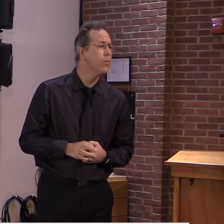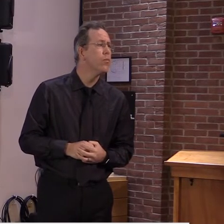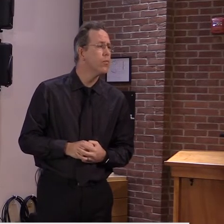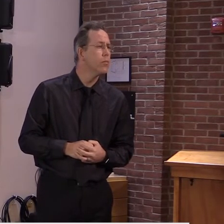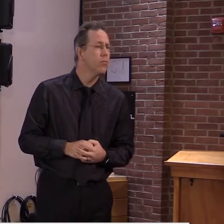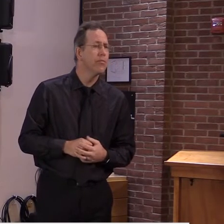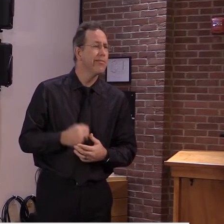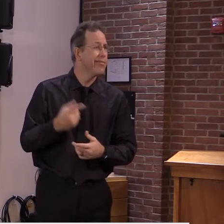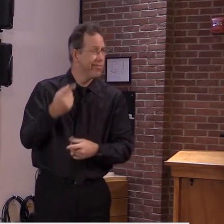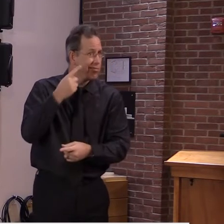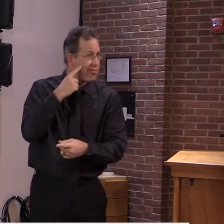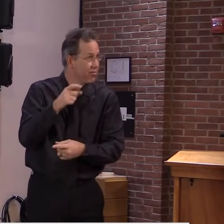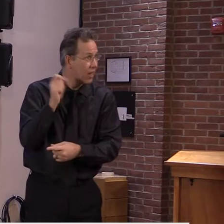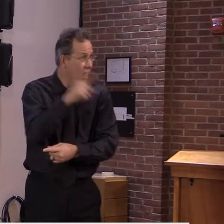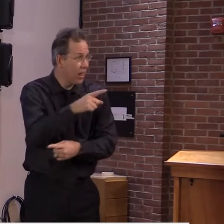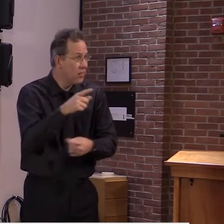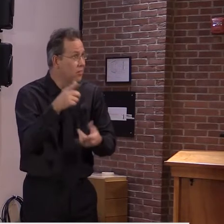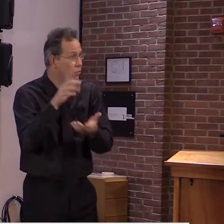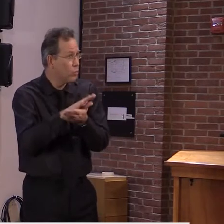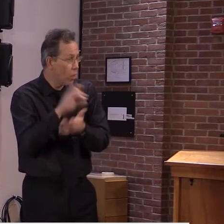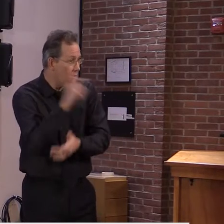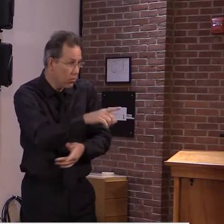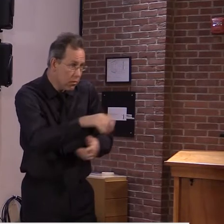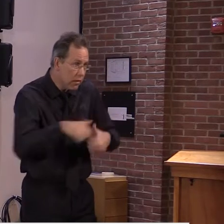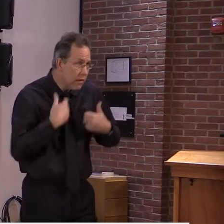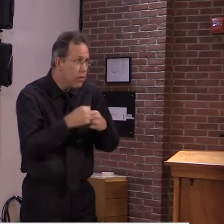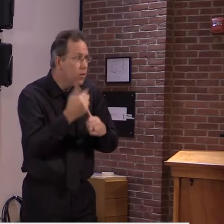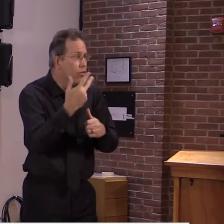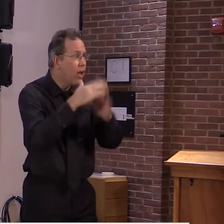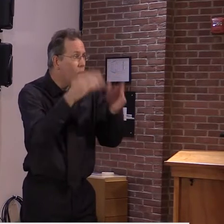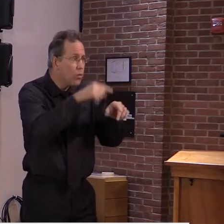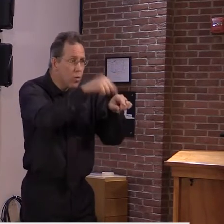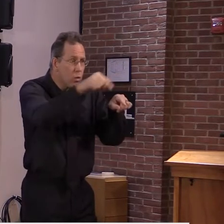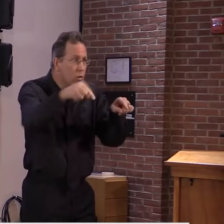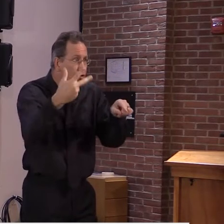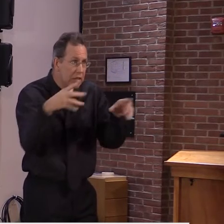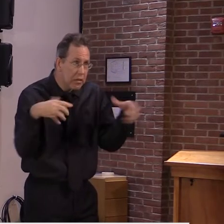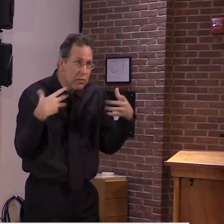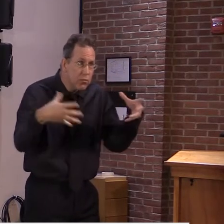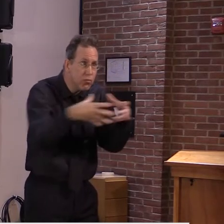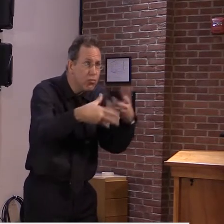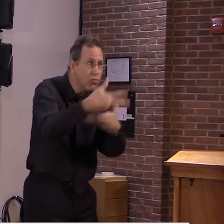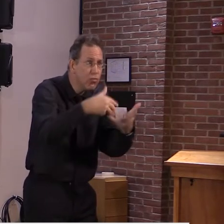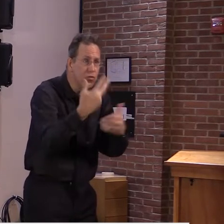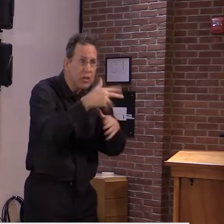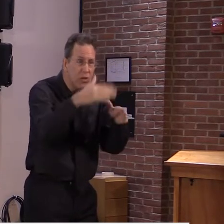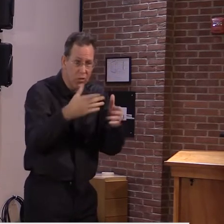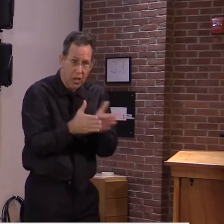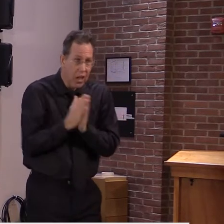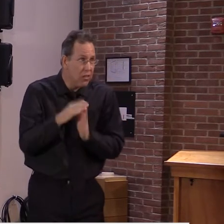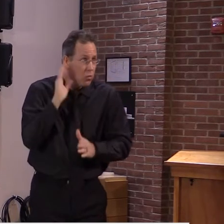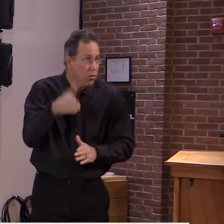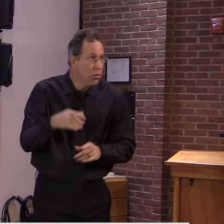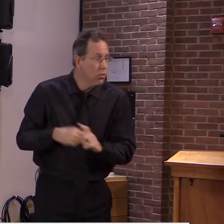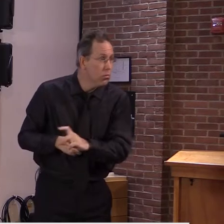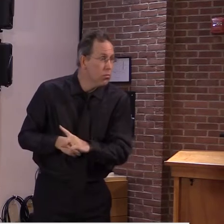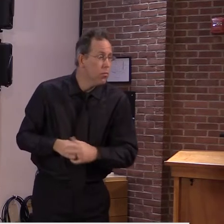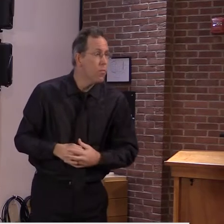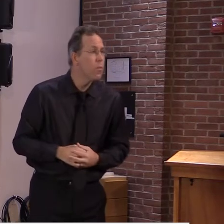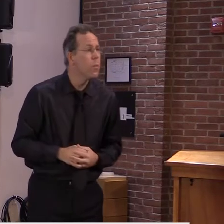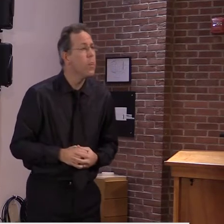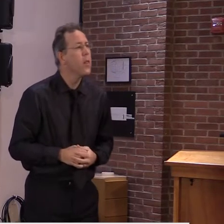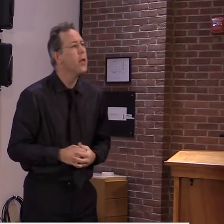Once again, this has been a very complex piece of guidance to implement, and it was challenging enough with some of the nuance that we had